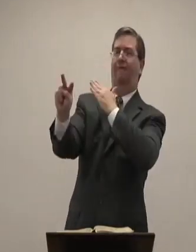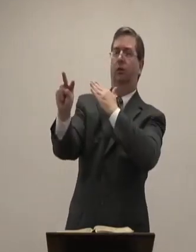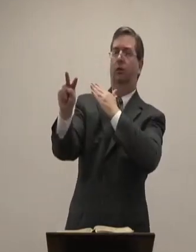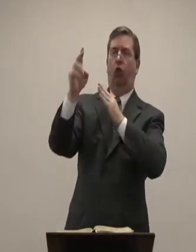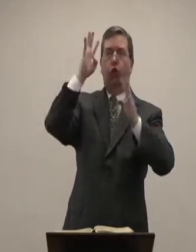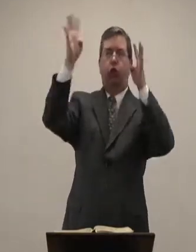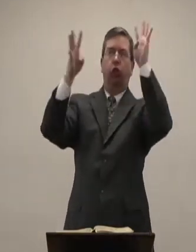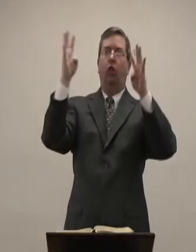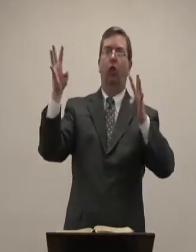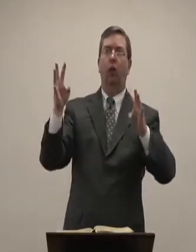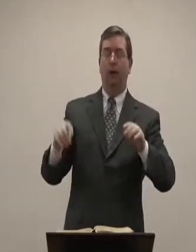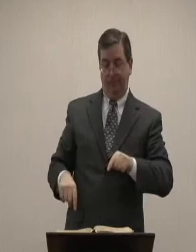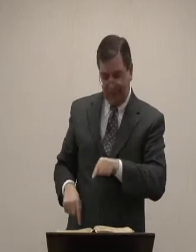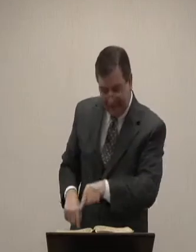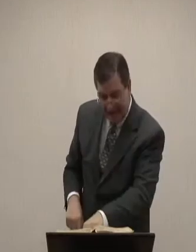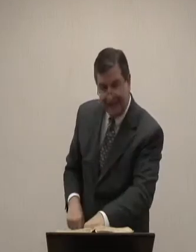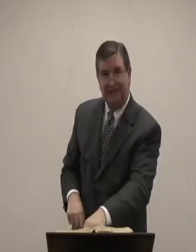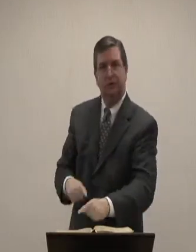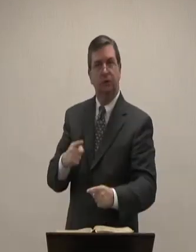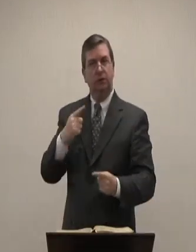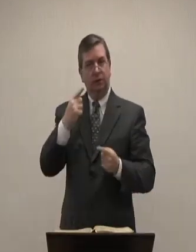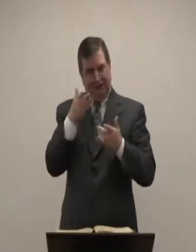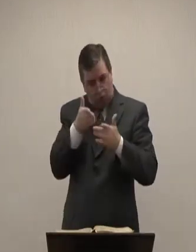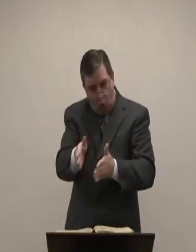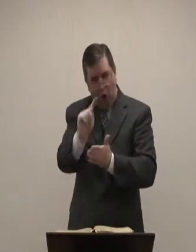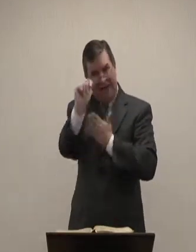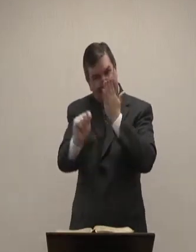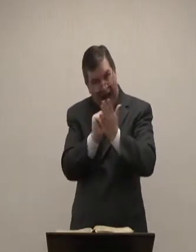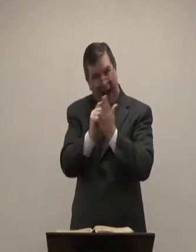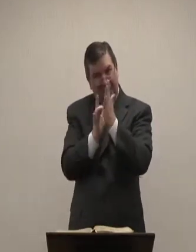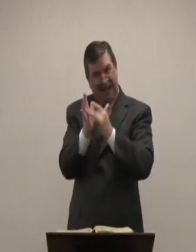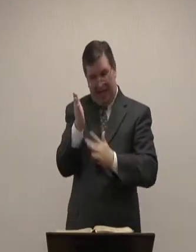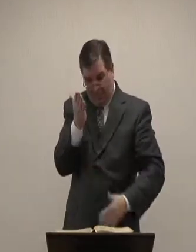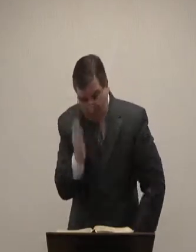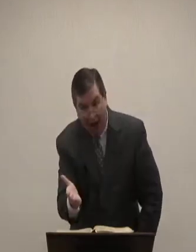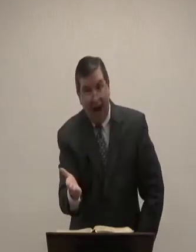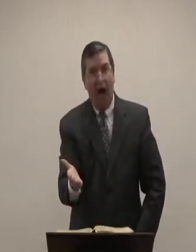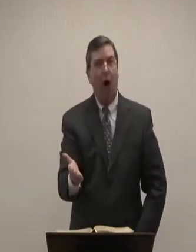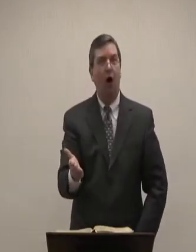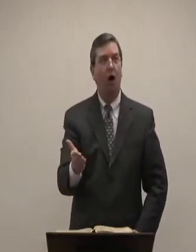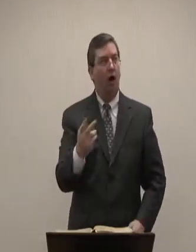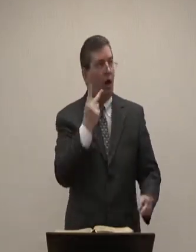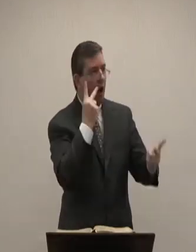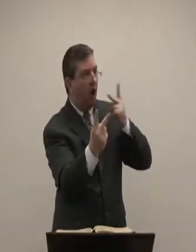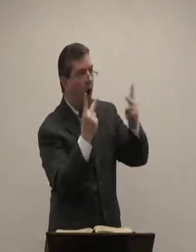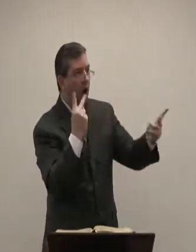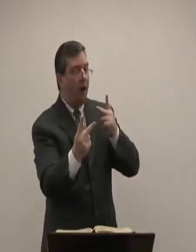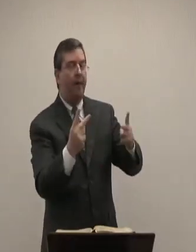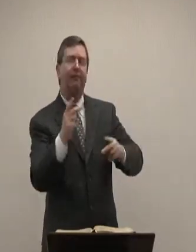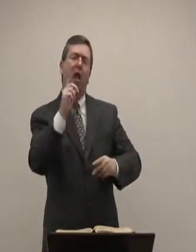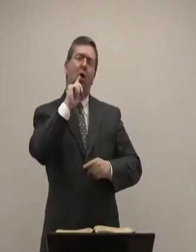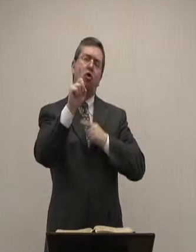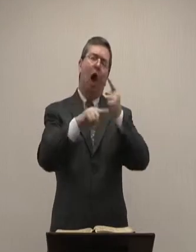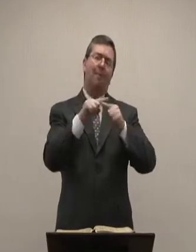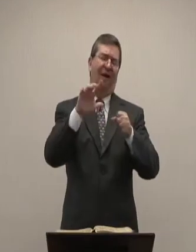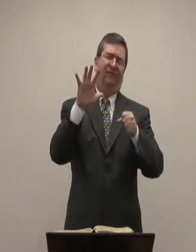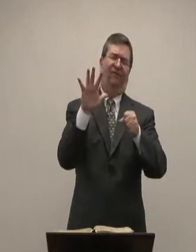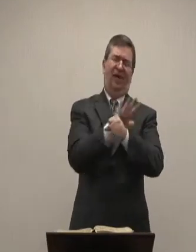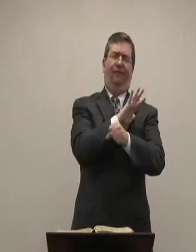The same as the Bible says, beware of false prophets. In the New Testament, it says there.